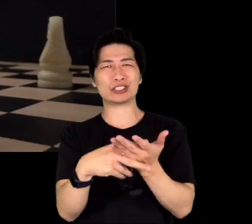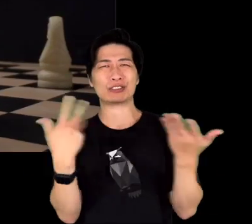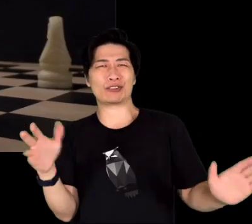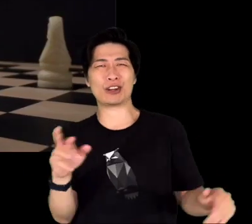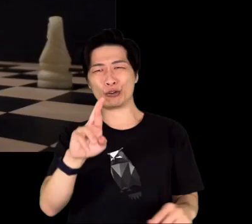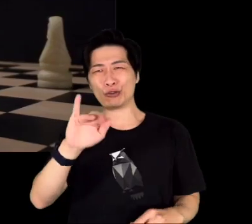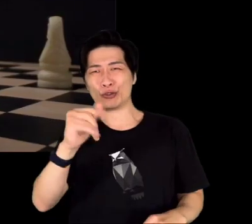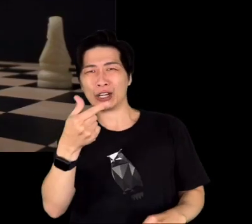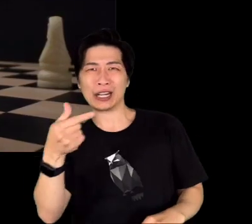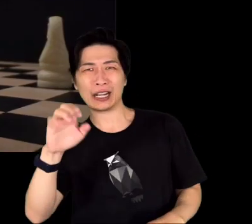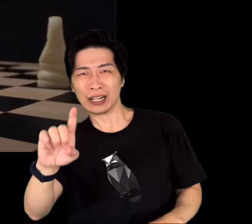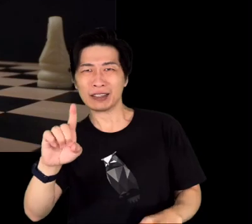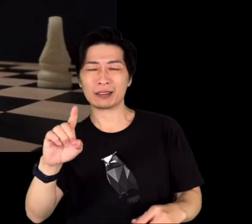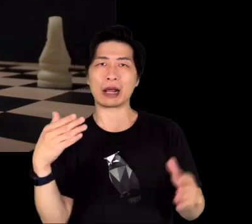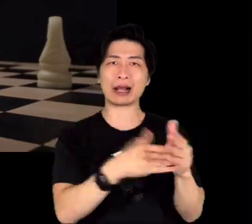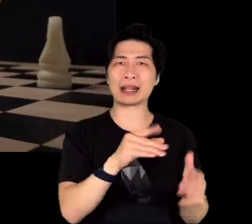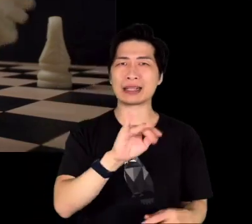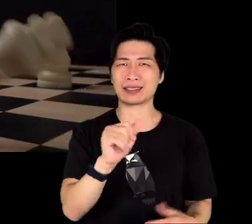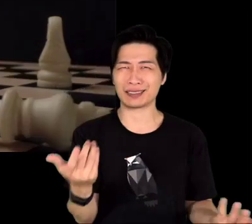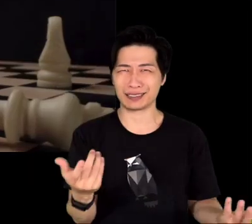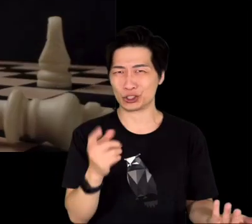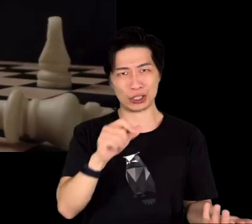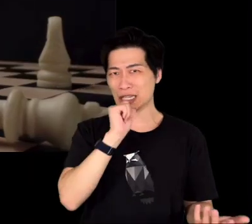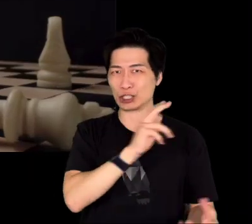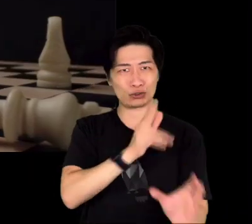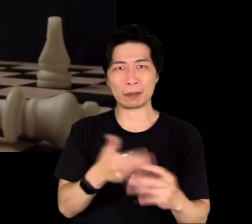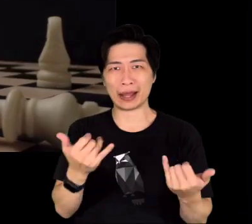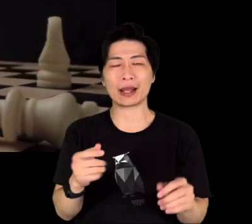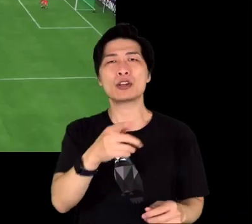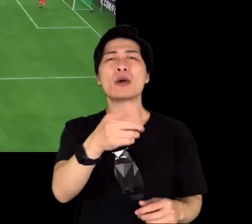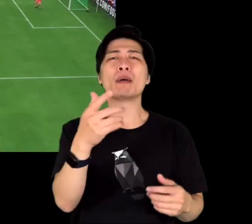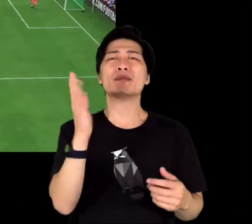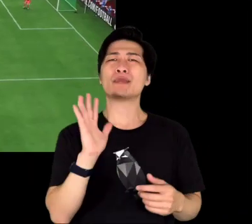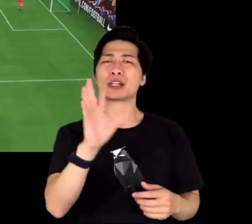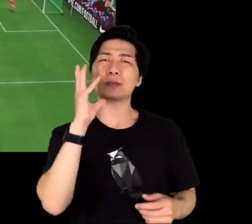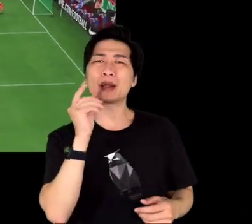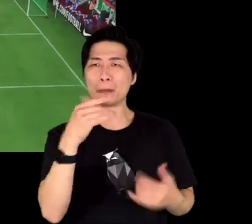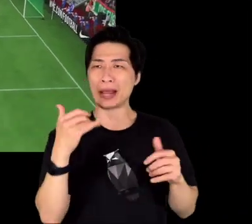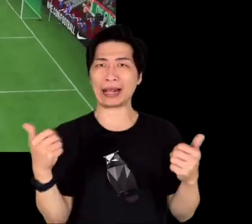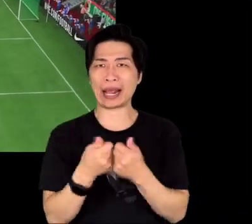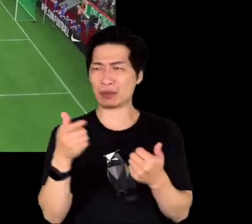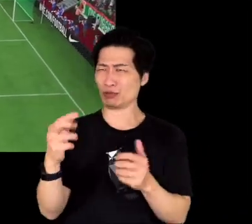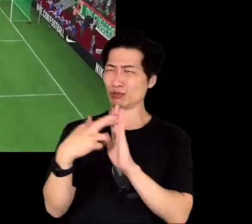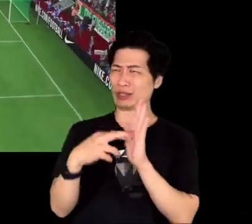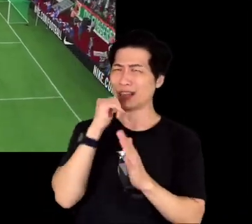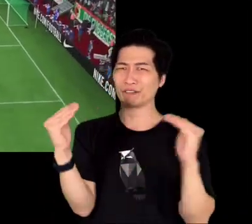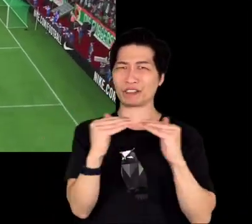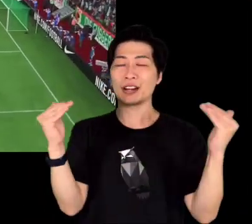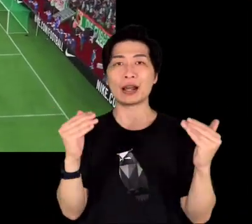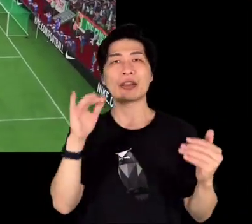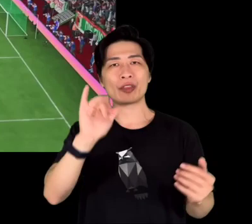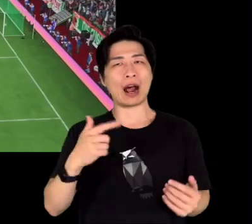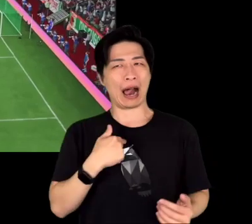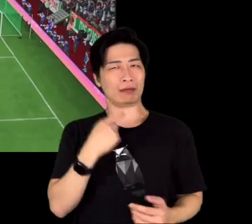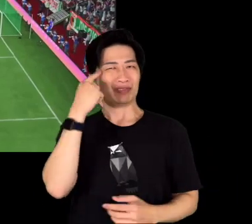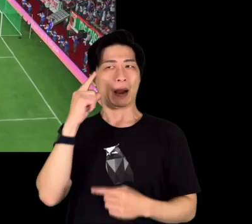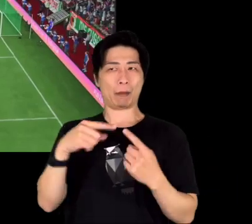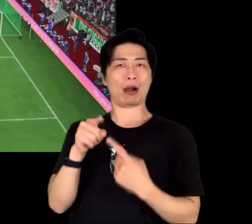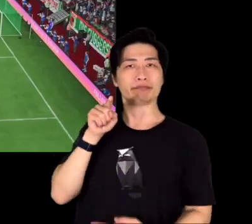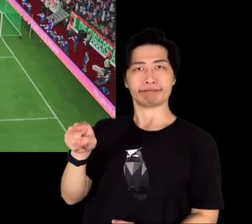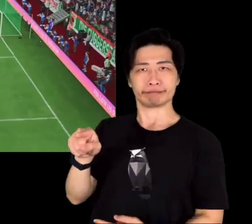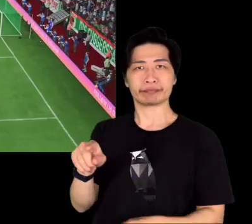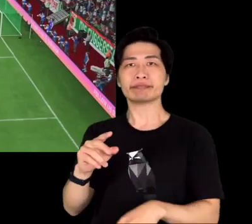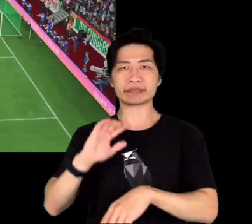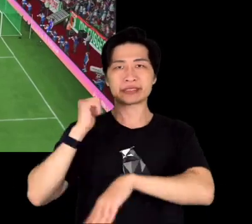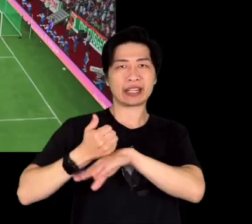is fundamentally rigged and it should not be played. Have you ever played a game where you felt that the rules were unfair? This is how I perceive